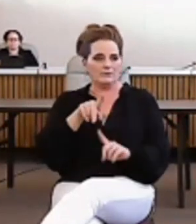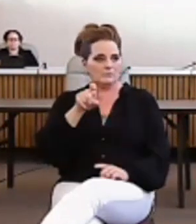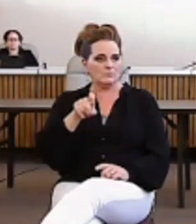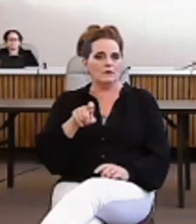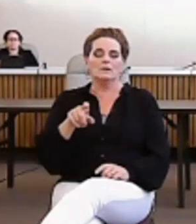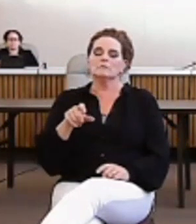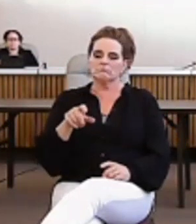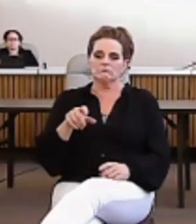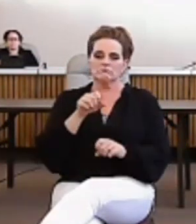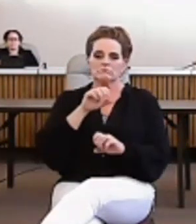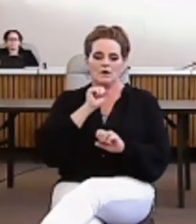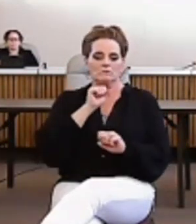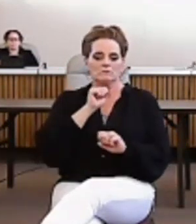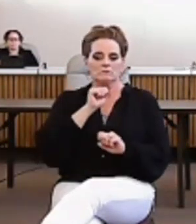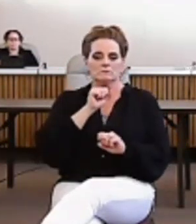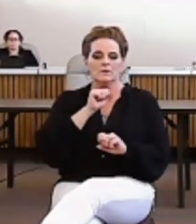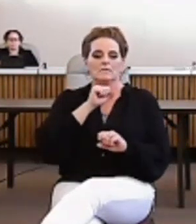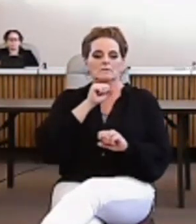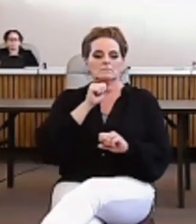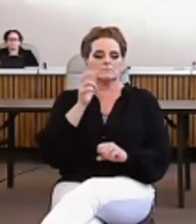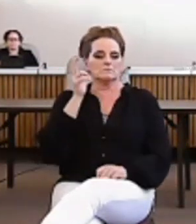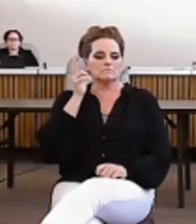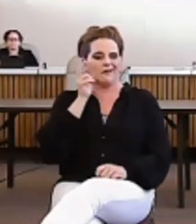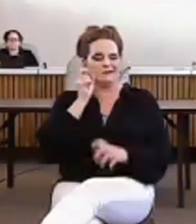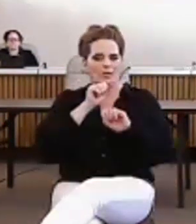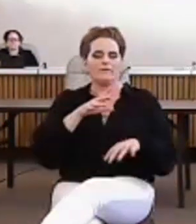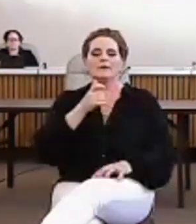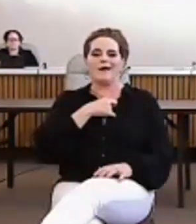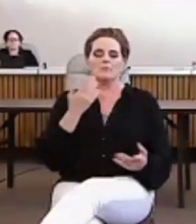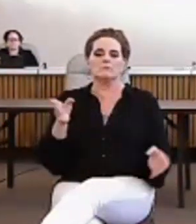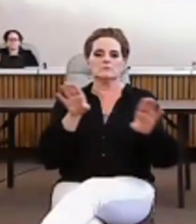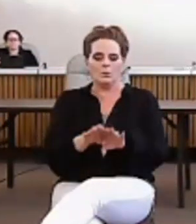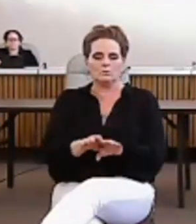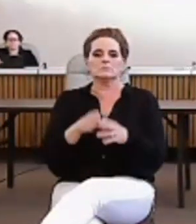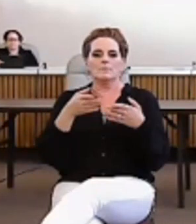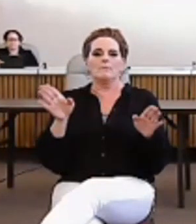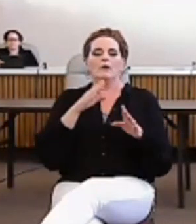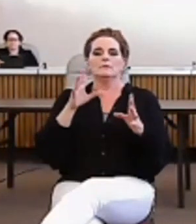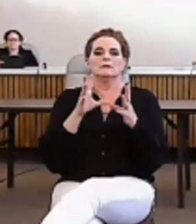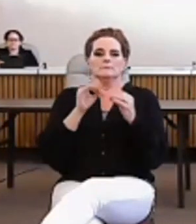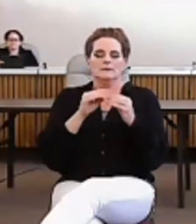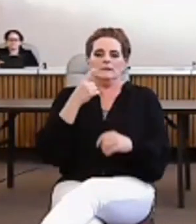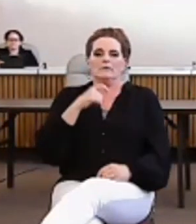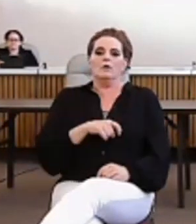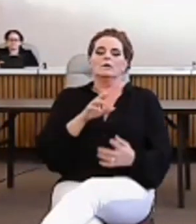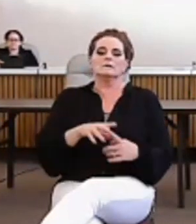Then hearing none, I'm going to close the public hearing for special use permit application number